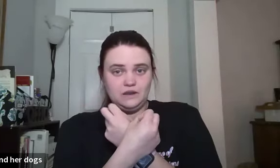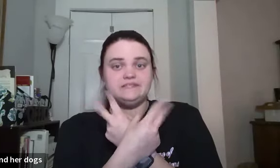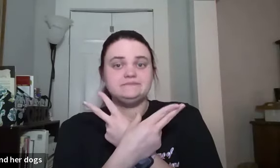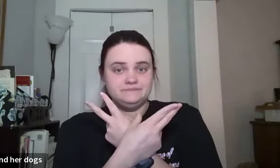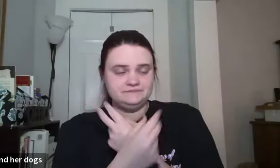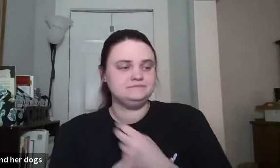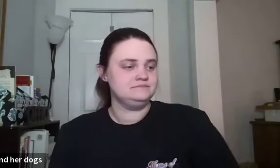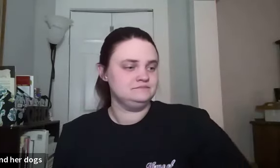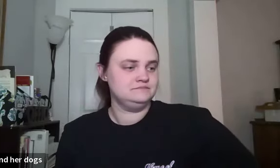Rabbit.